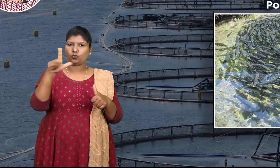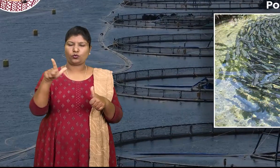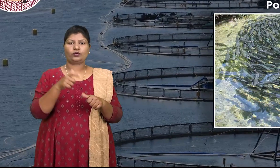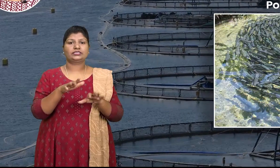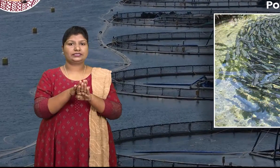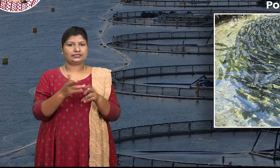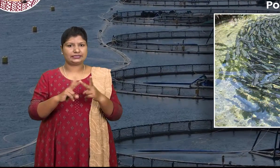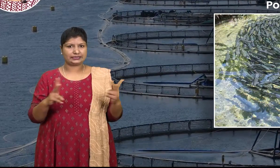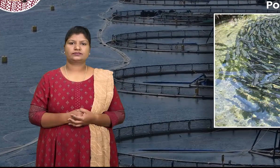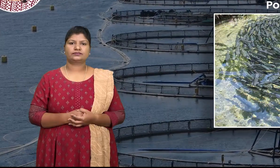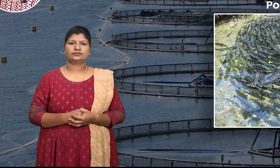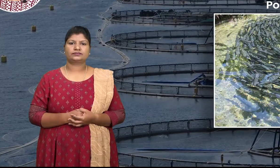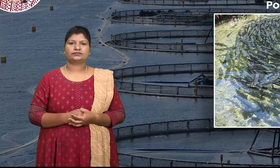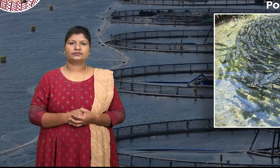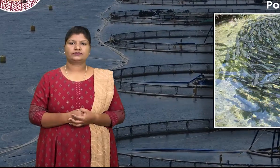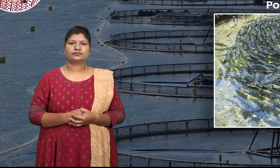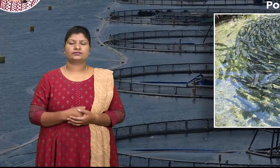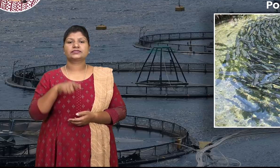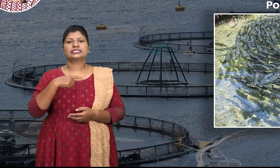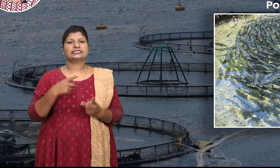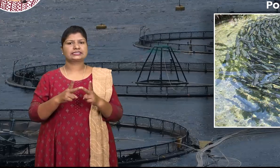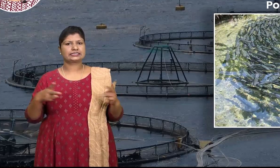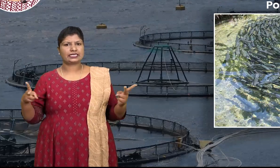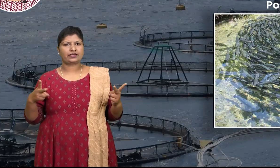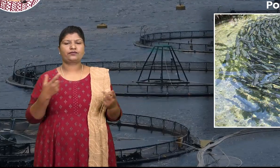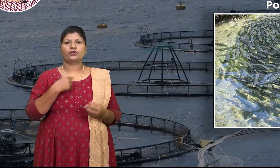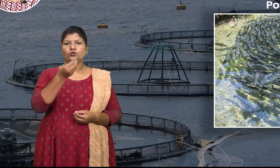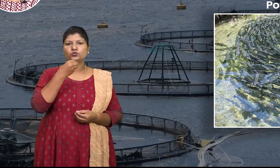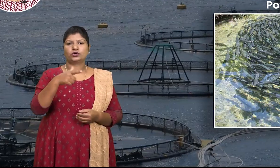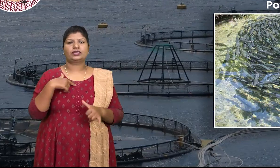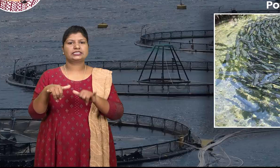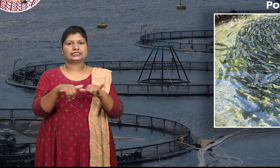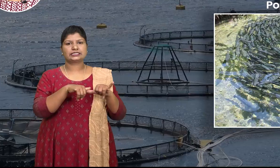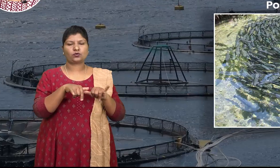species survive on different food from a common resource.